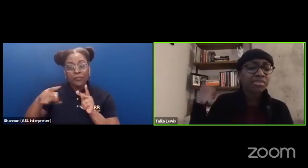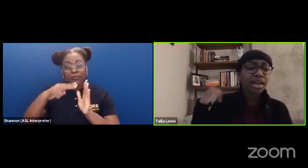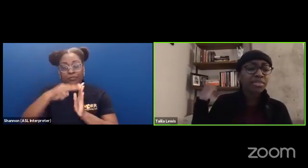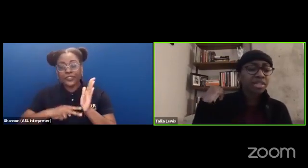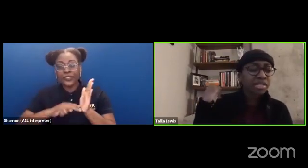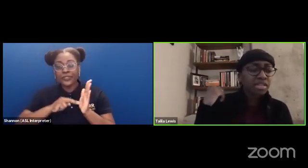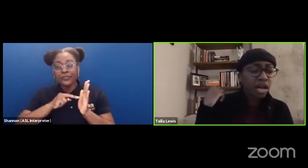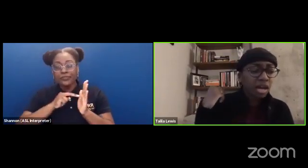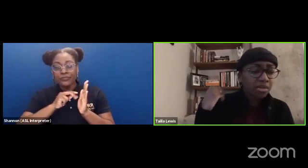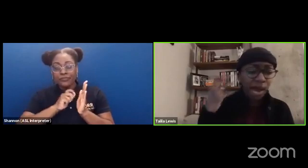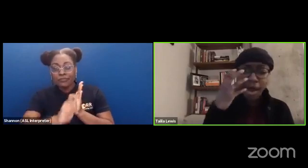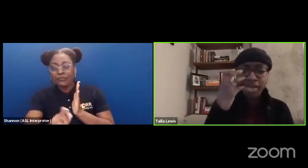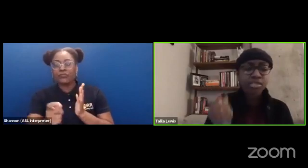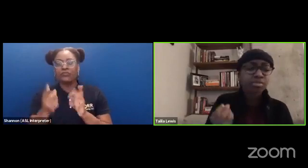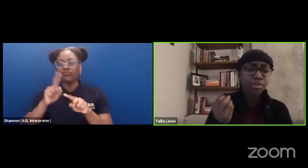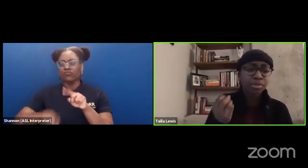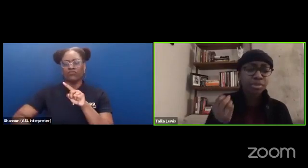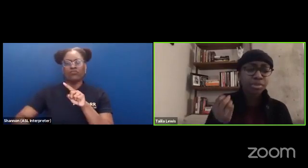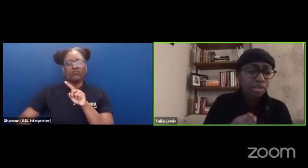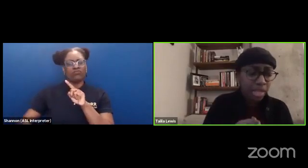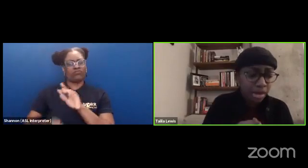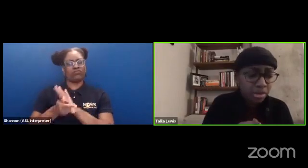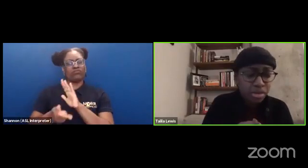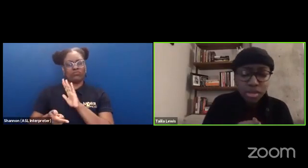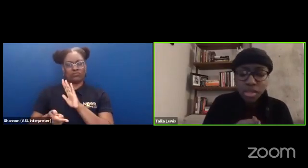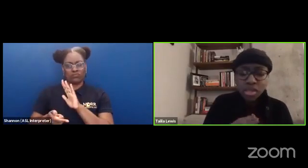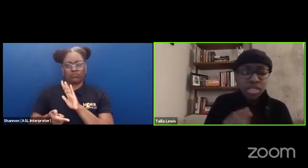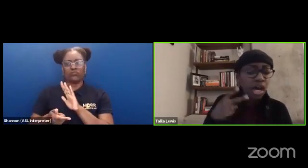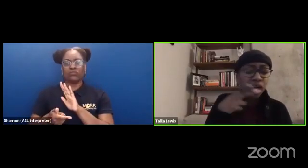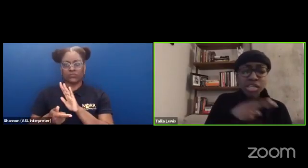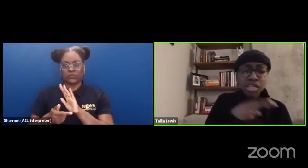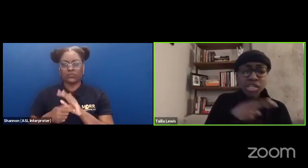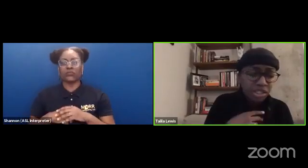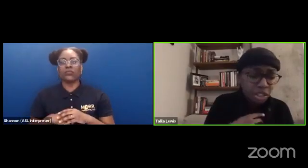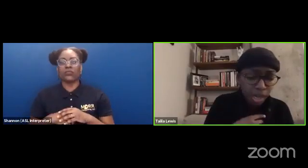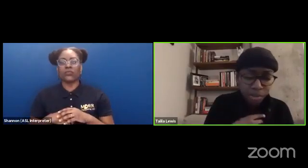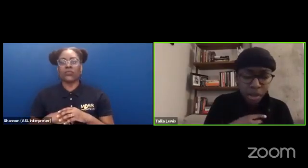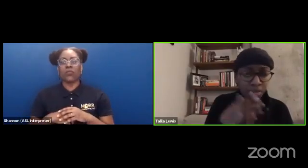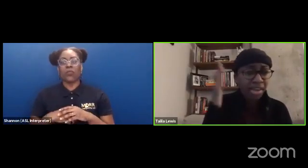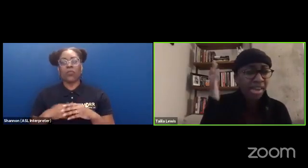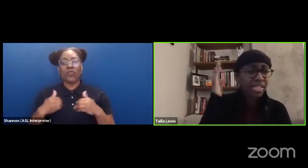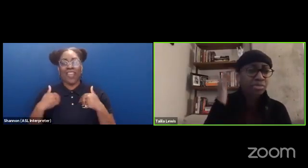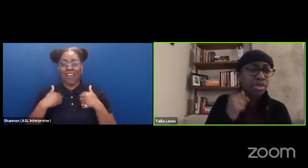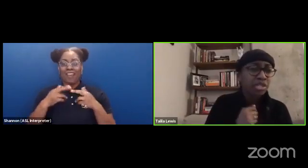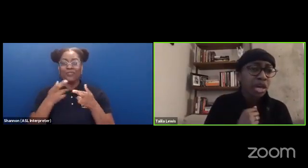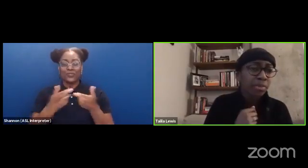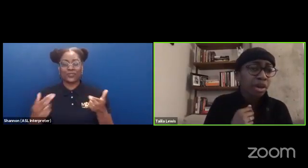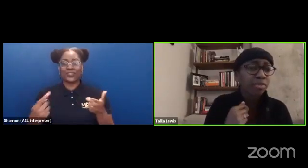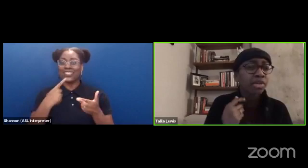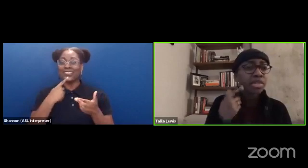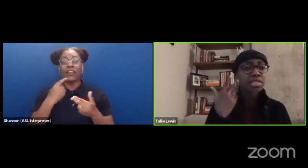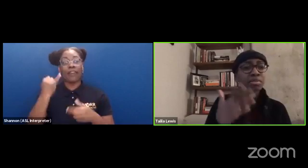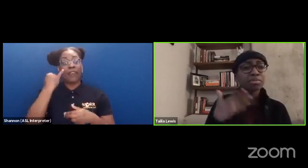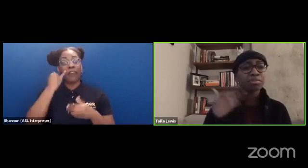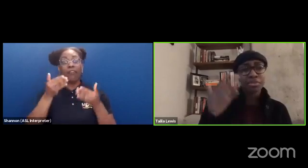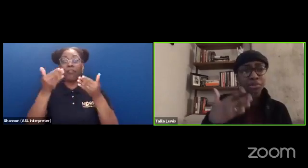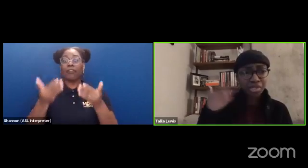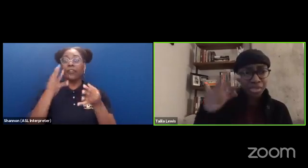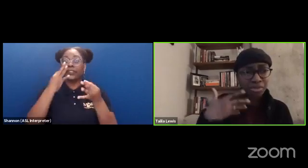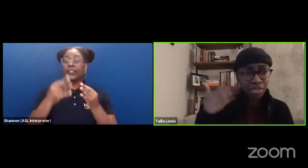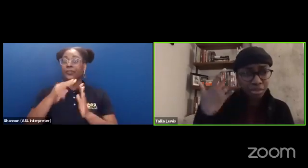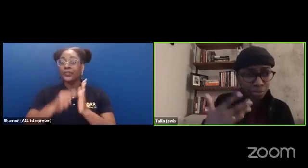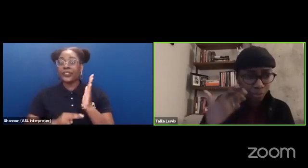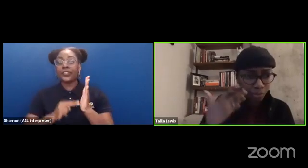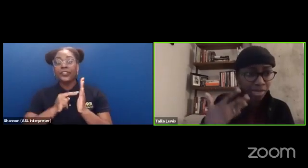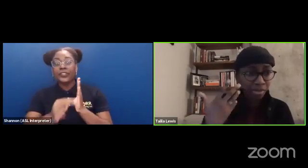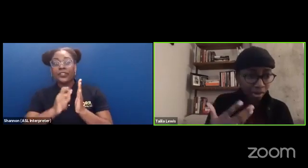ancestors left evidence of eyes being gouged out, tongues being chopped off, hands being chopped off, simply for